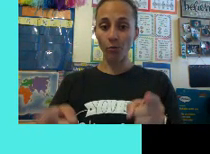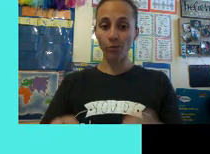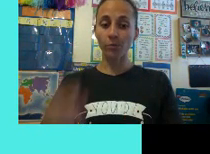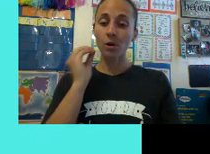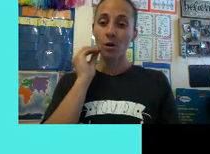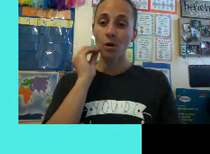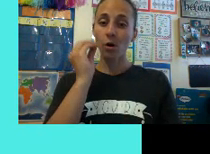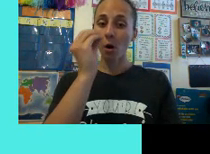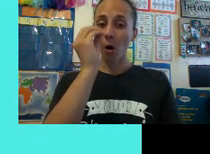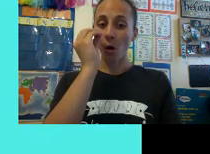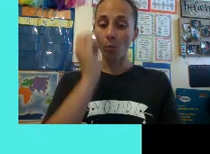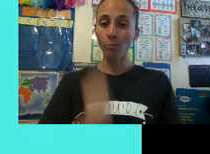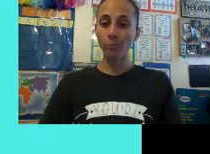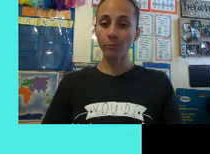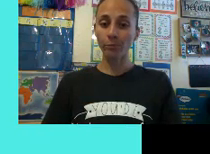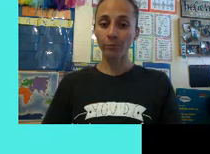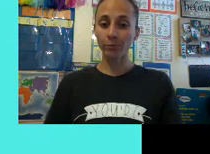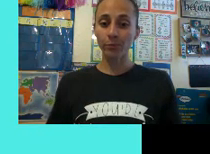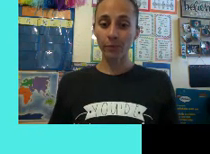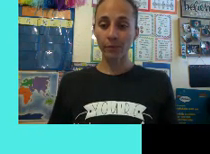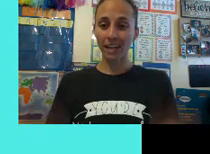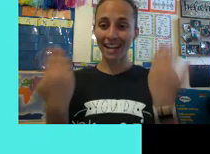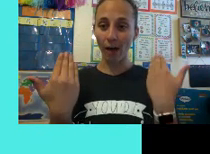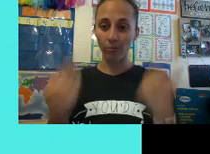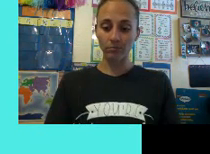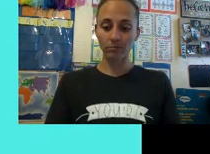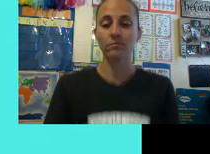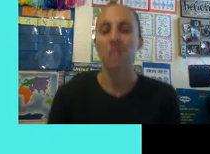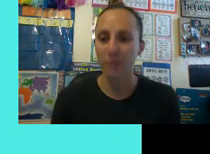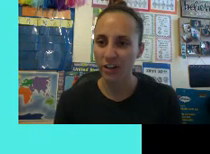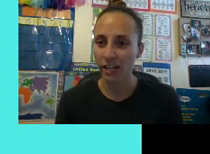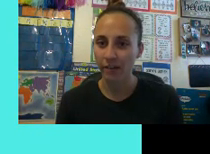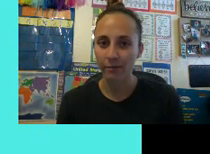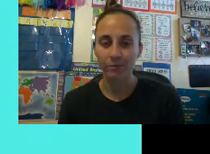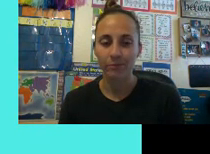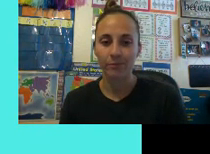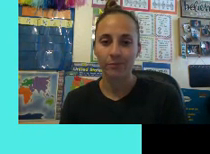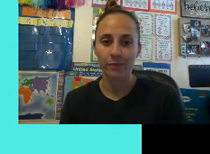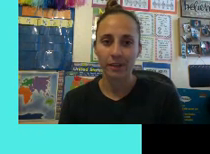go home now. It's pretty tricky.